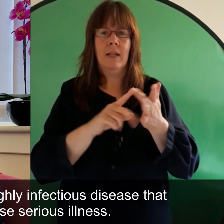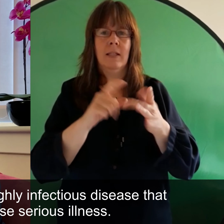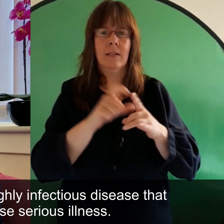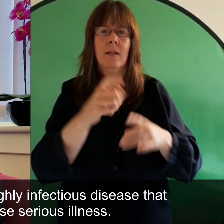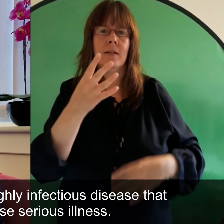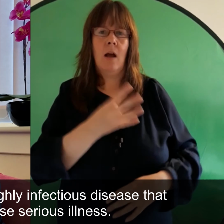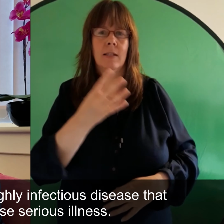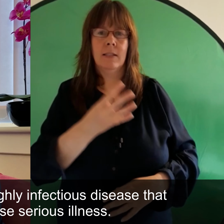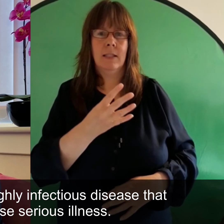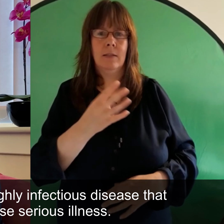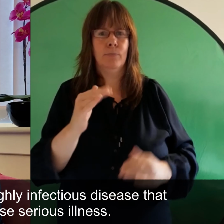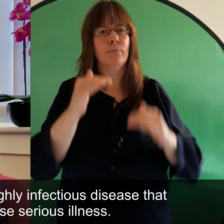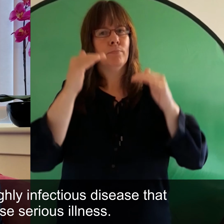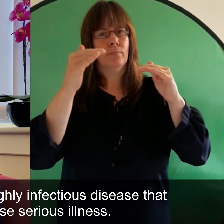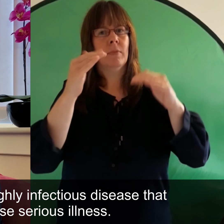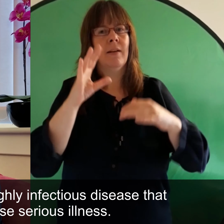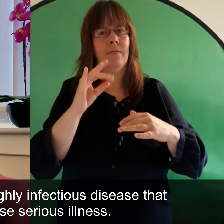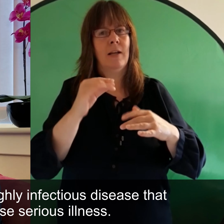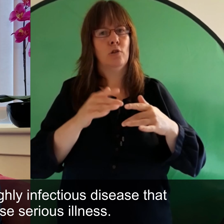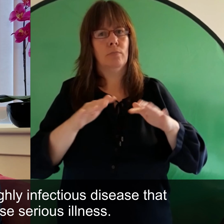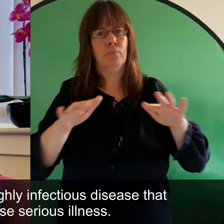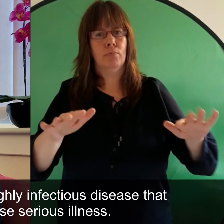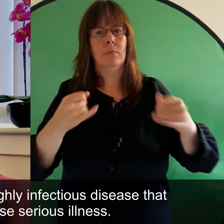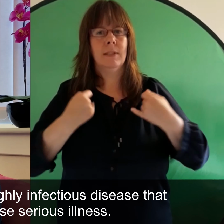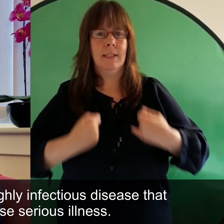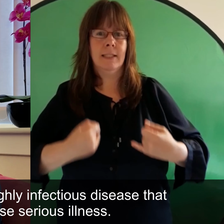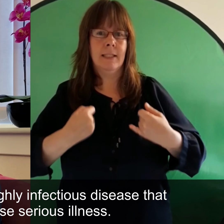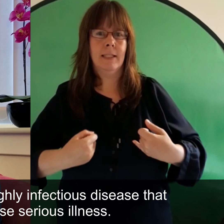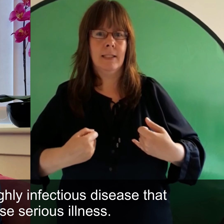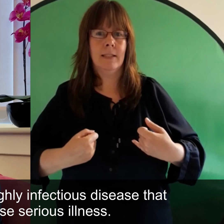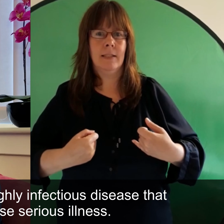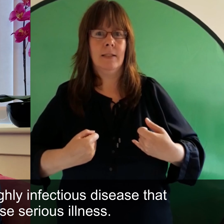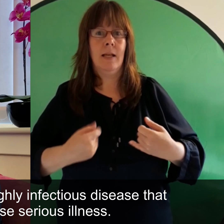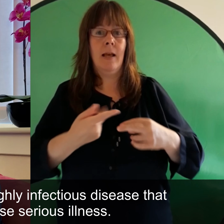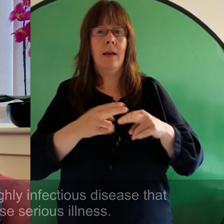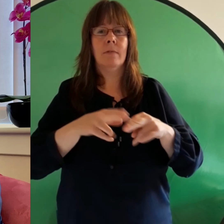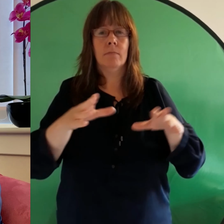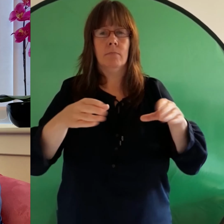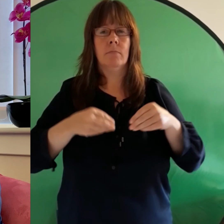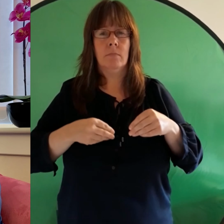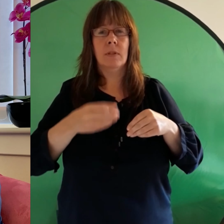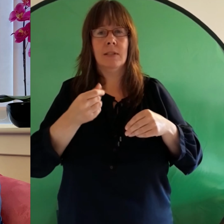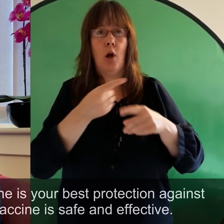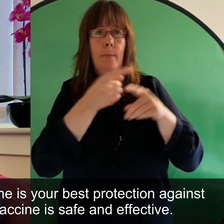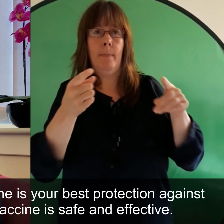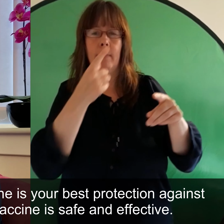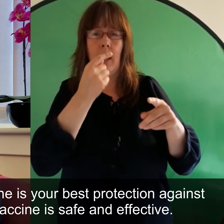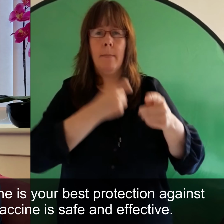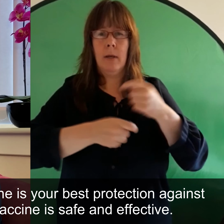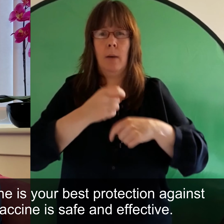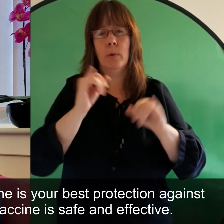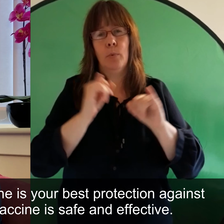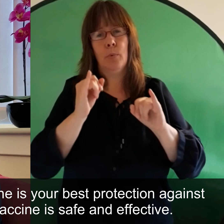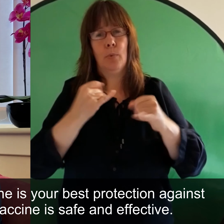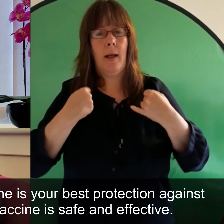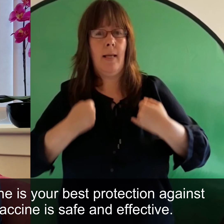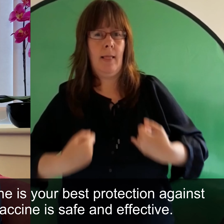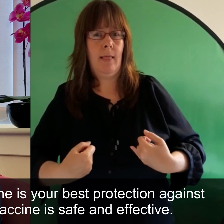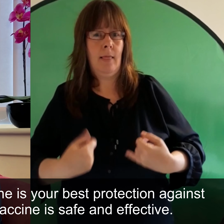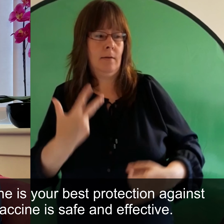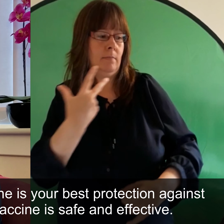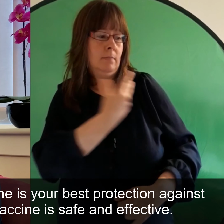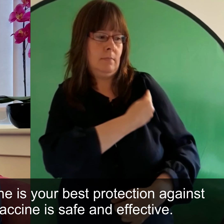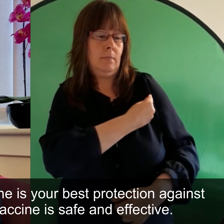COVID-19 is a highly infectious disease that can cause serious illness. The coronavirus vaccine